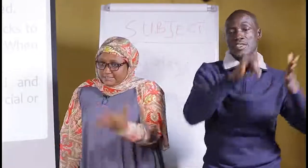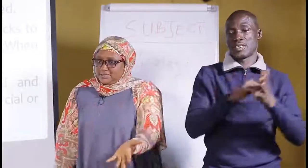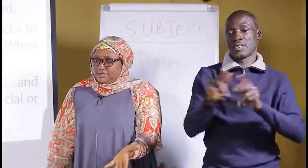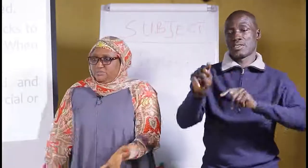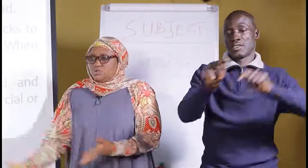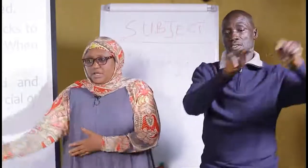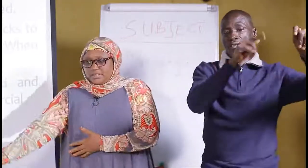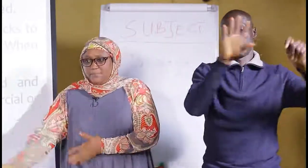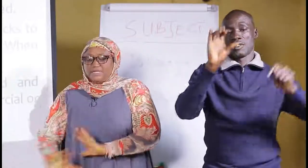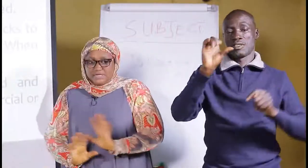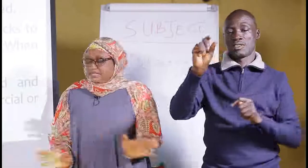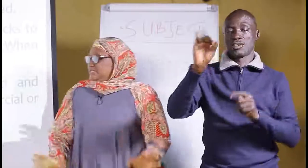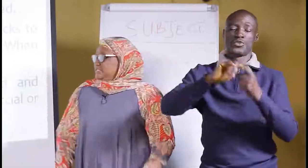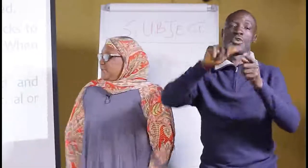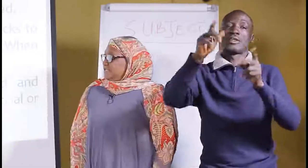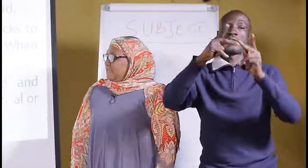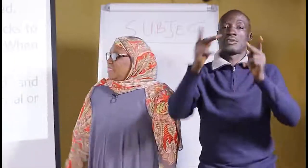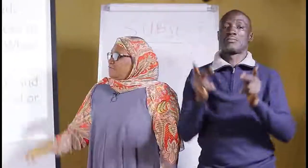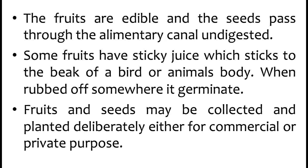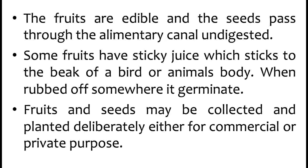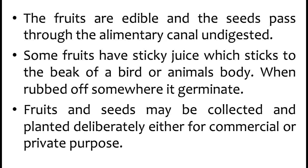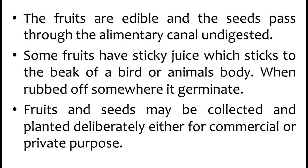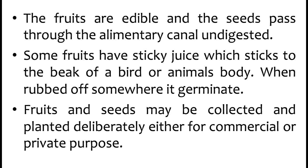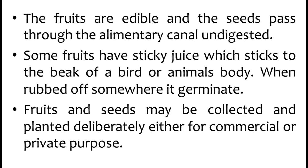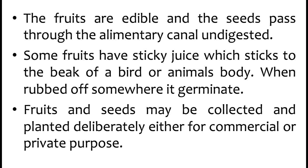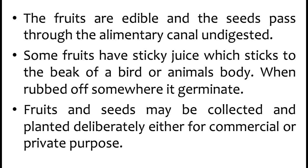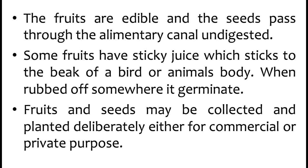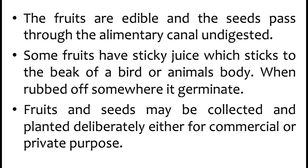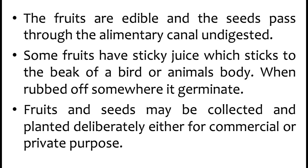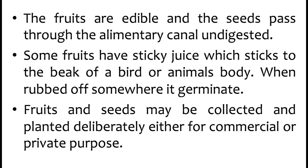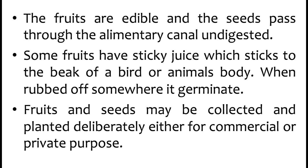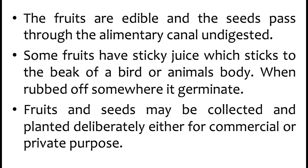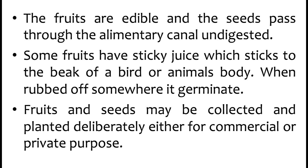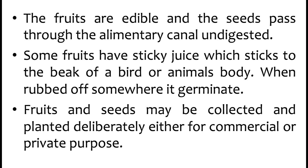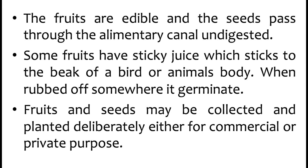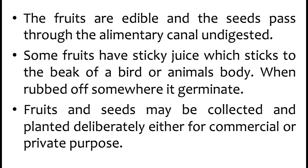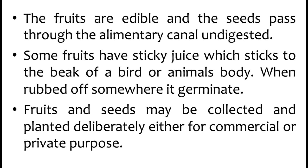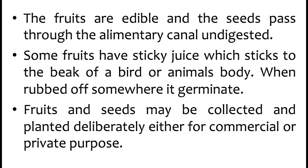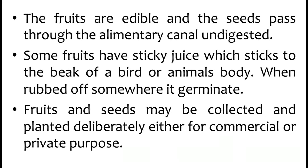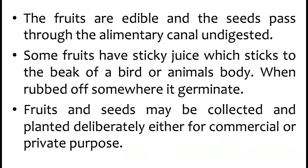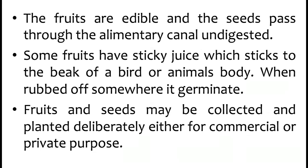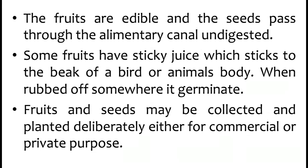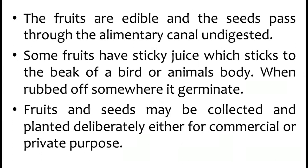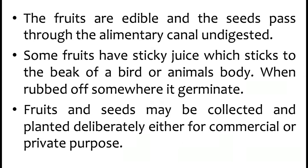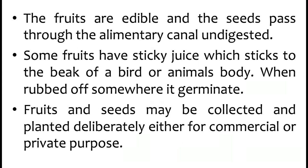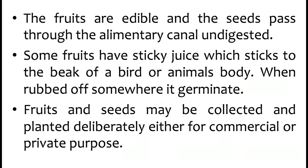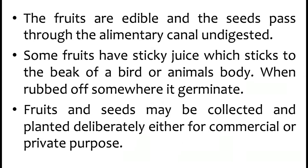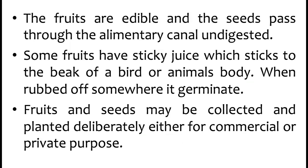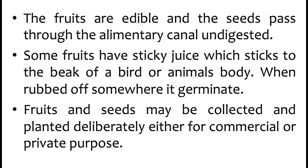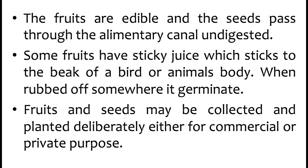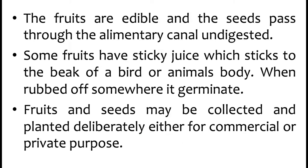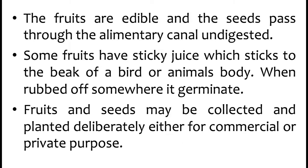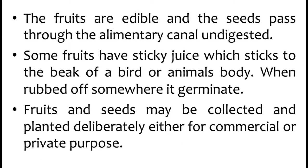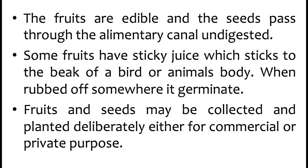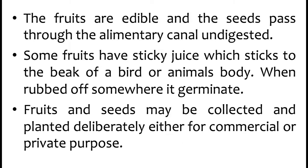transfers the seeds to another place. That is dispersal. Fruit and seed may be collected and planted deliberately, either for